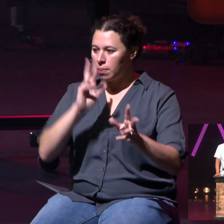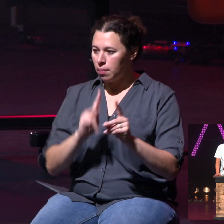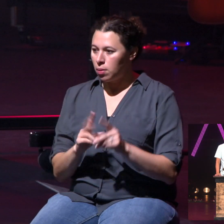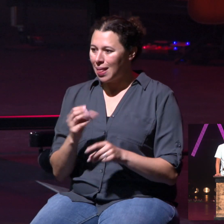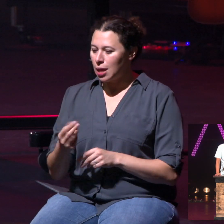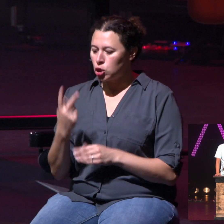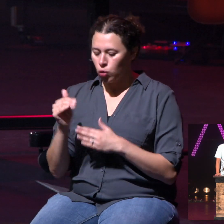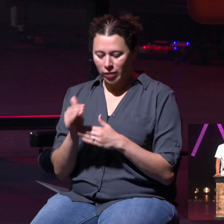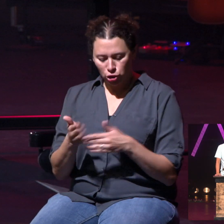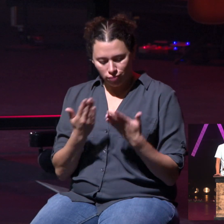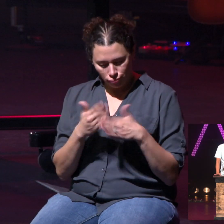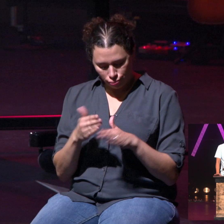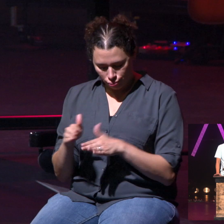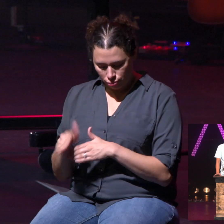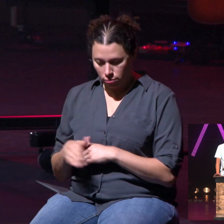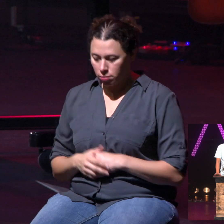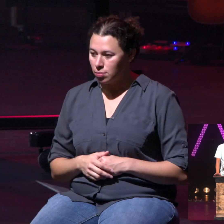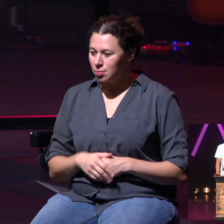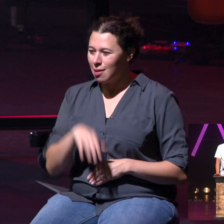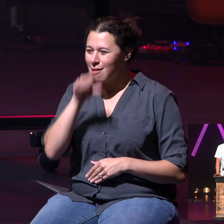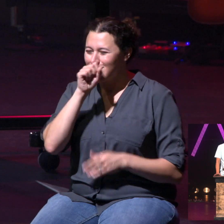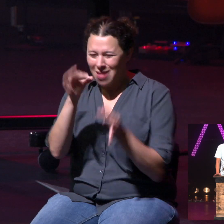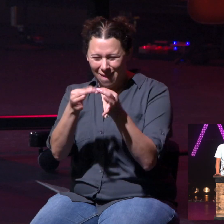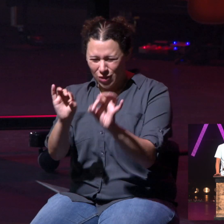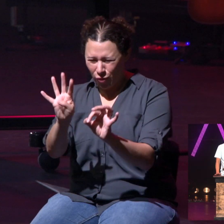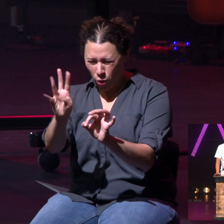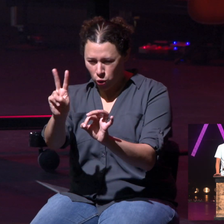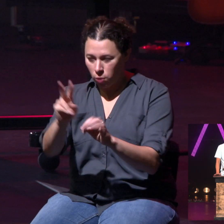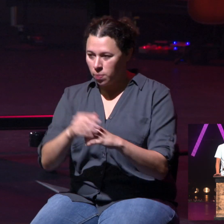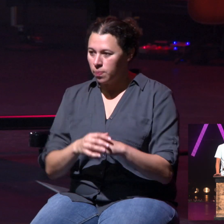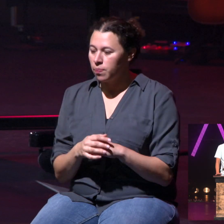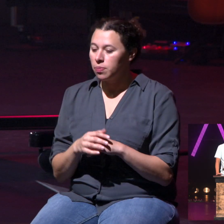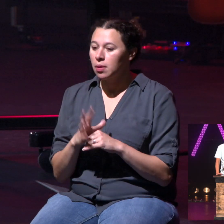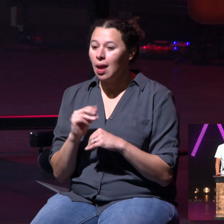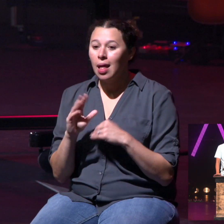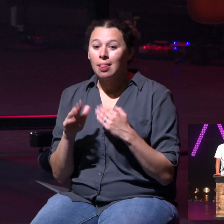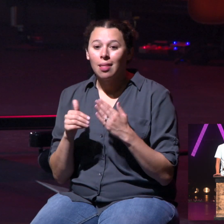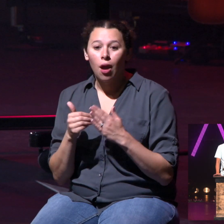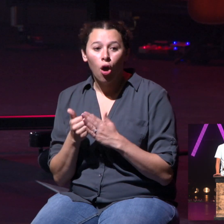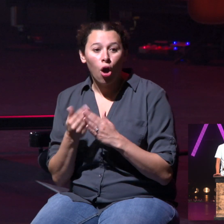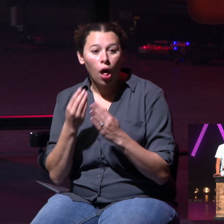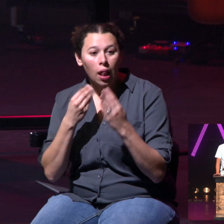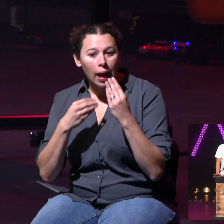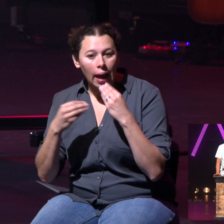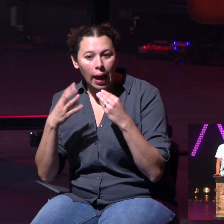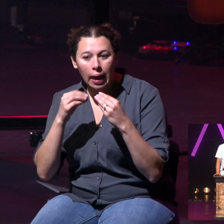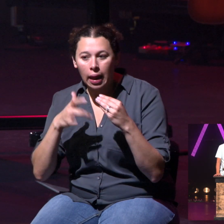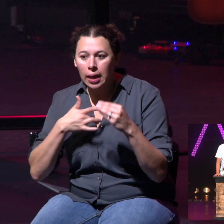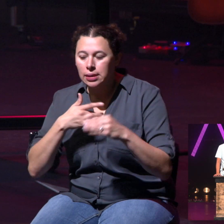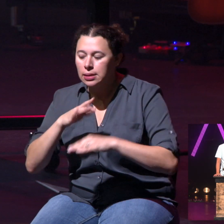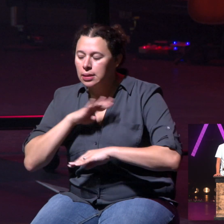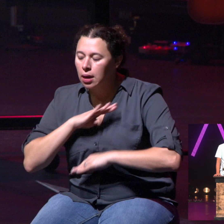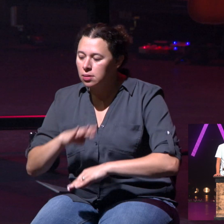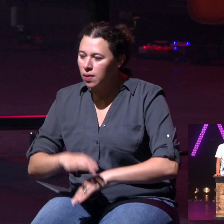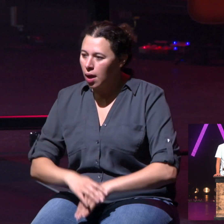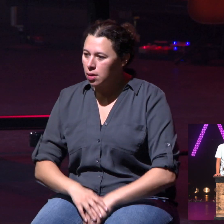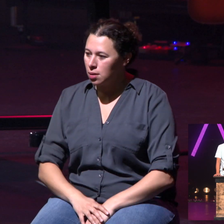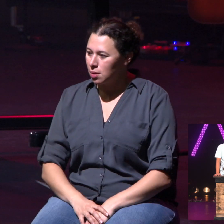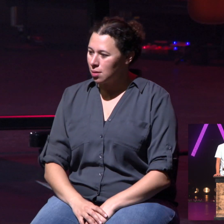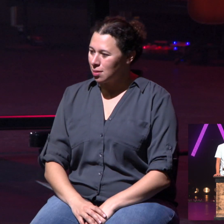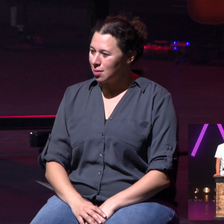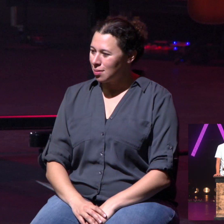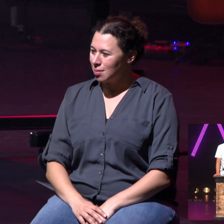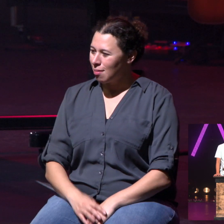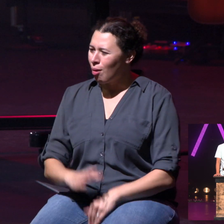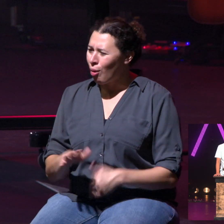all. I love verse 42. And they all ate and were satisfied. And they all ate